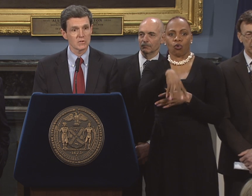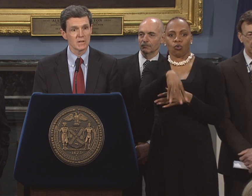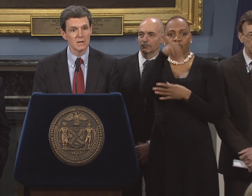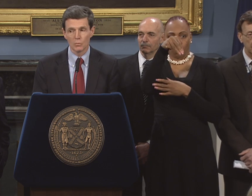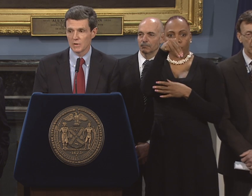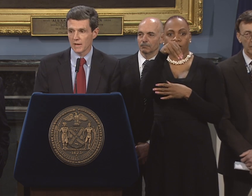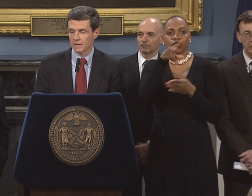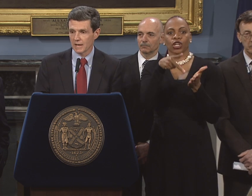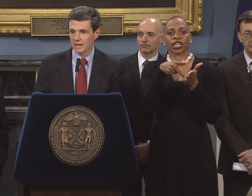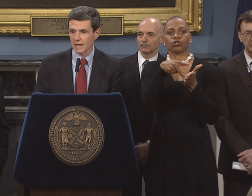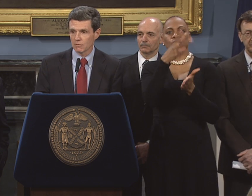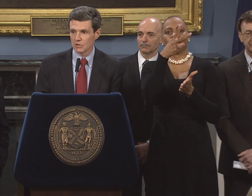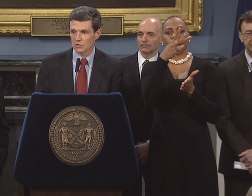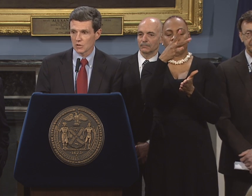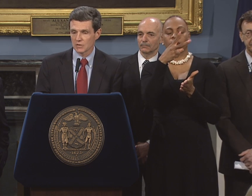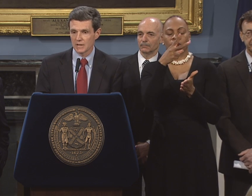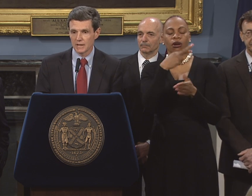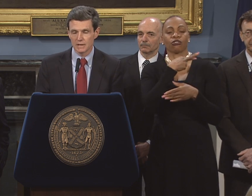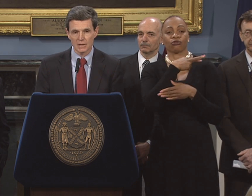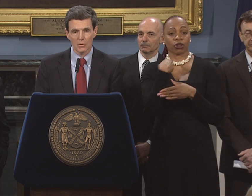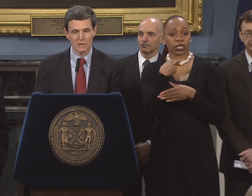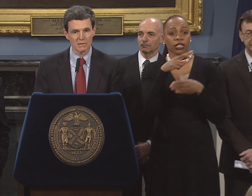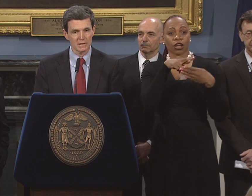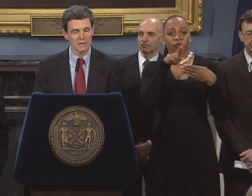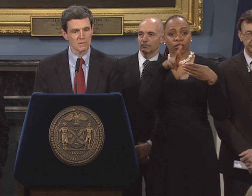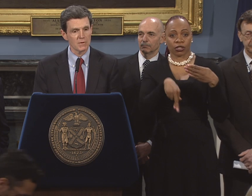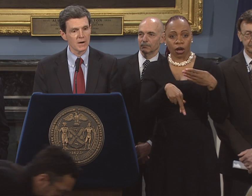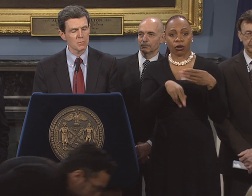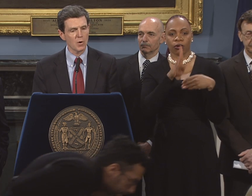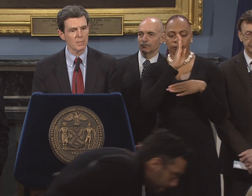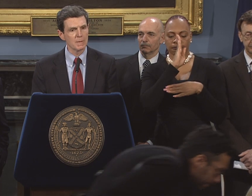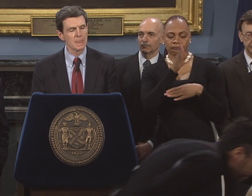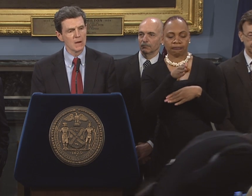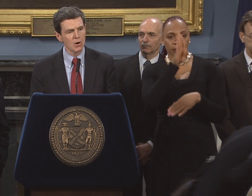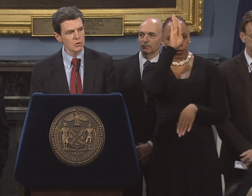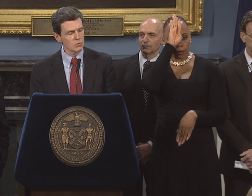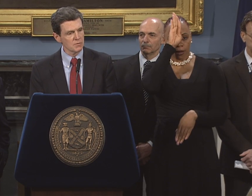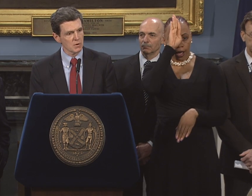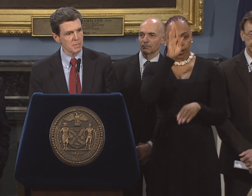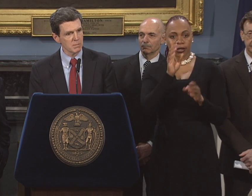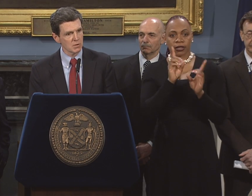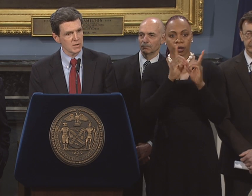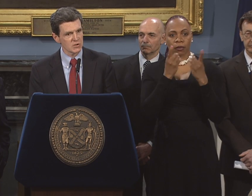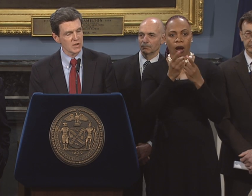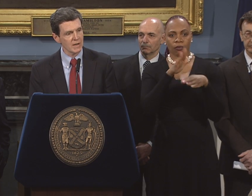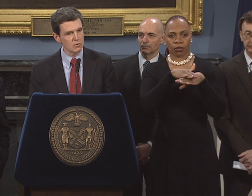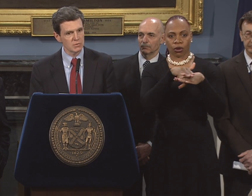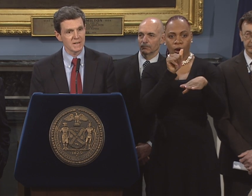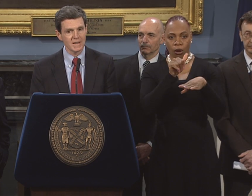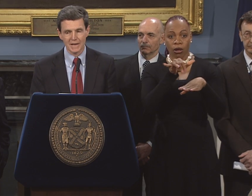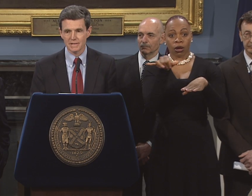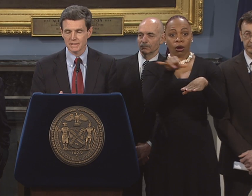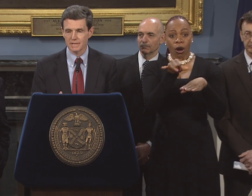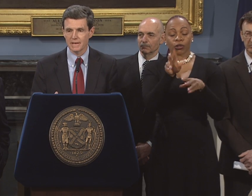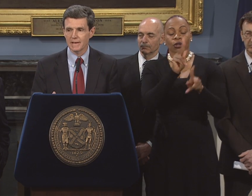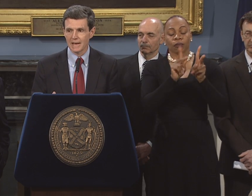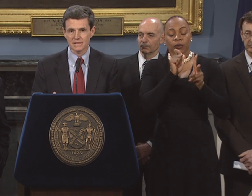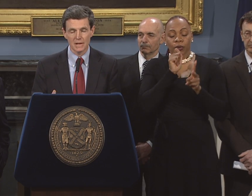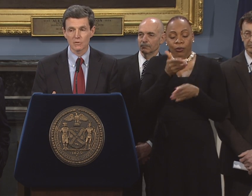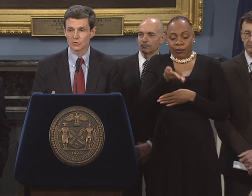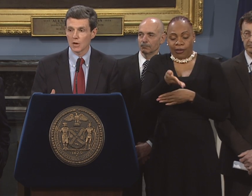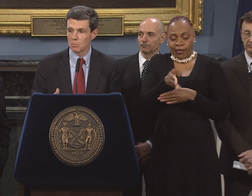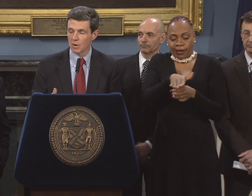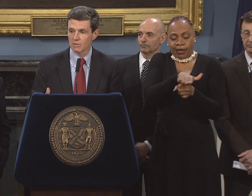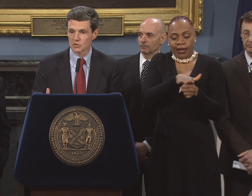commodity risk would then again result in it going directly to the fire department. Also, if there are people on site who detect